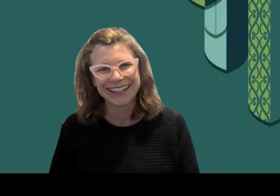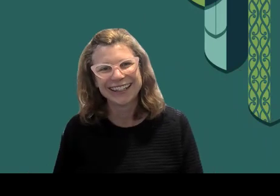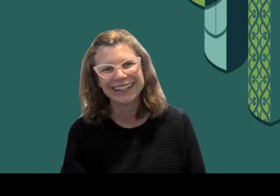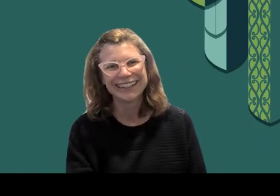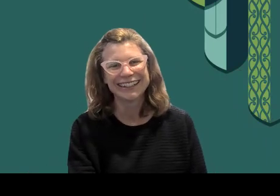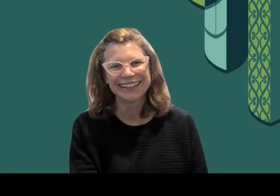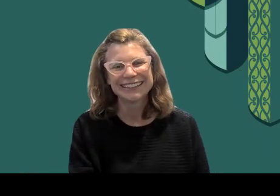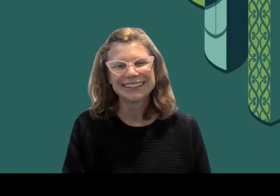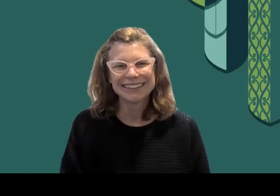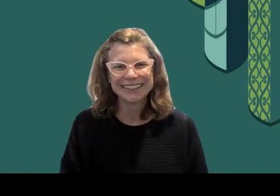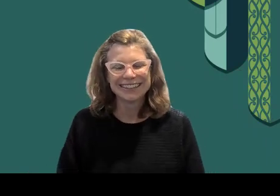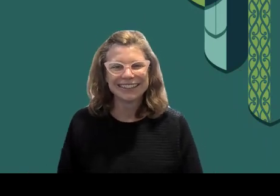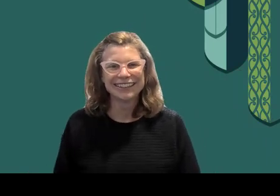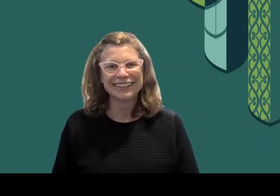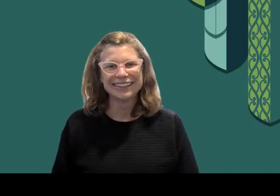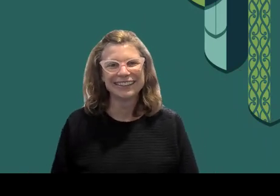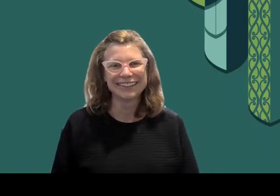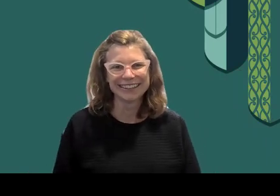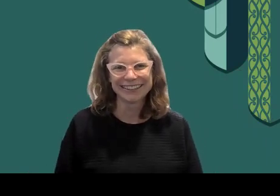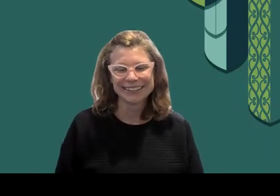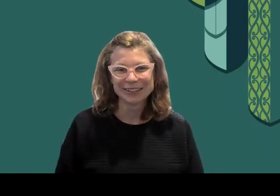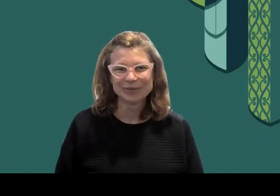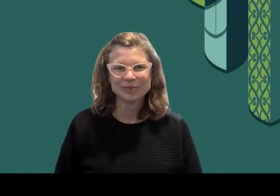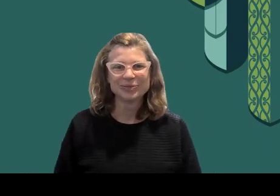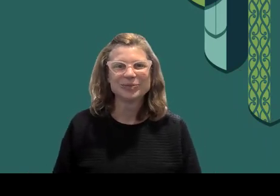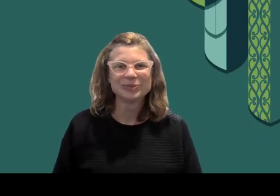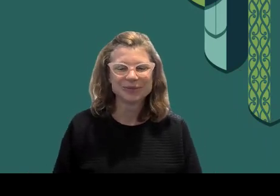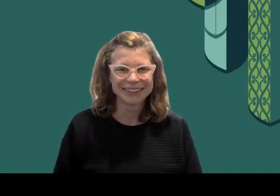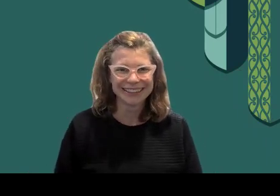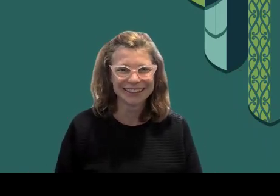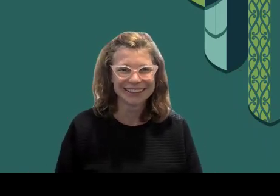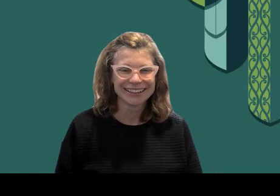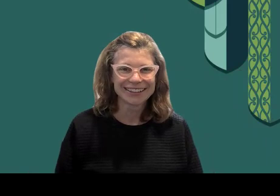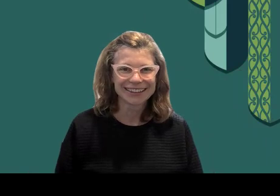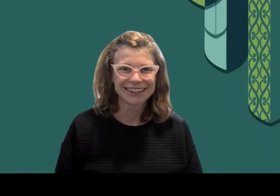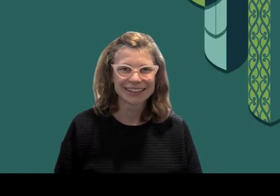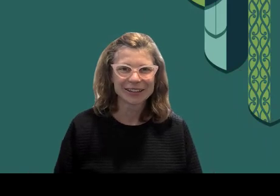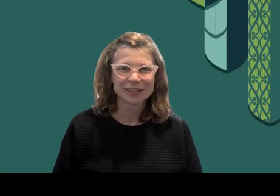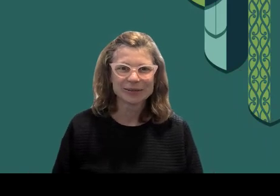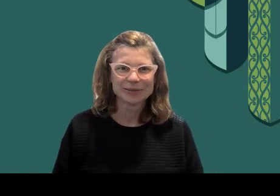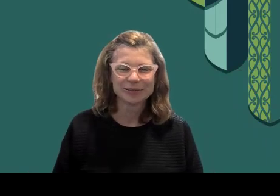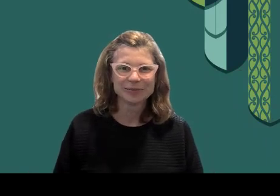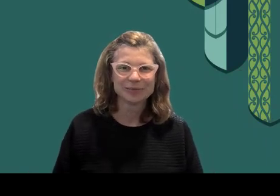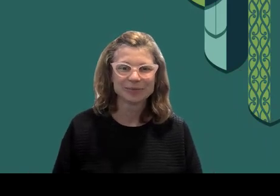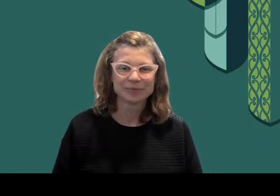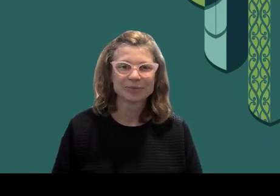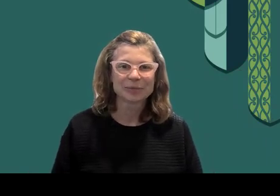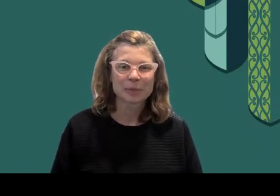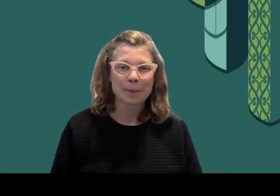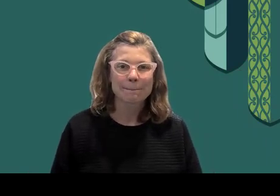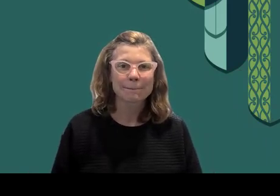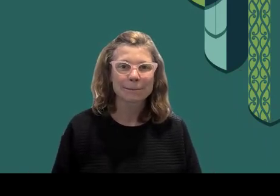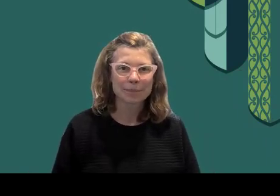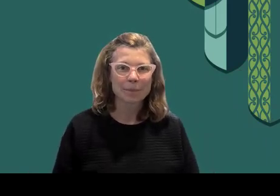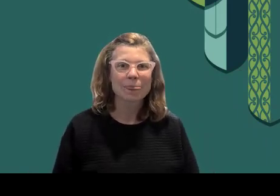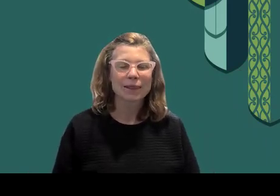Yeah, some a little bit accidental roundup. I think if that old 80-20 chestnut, which